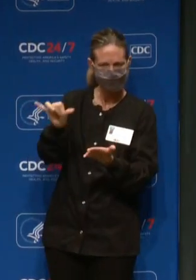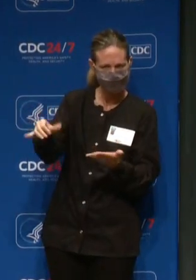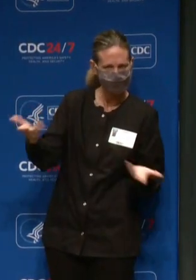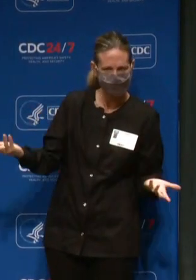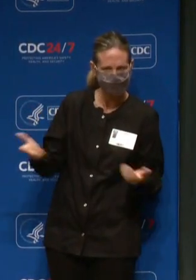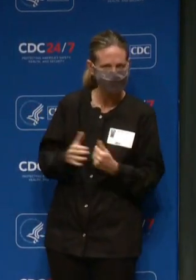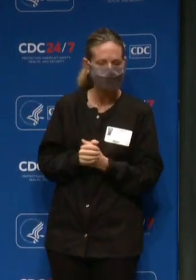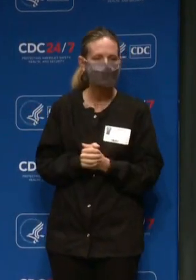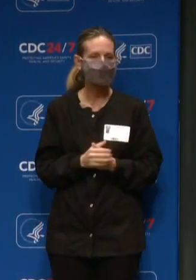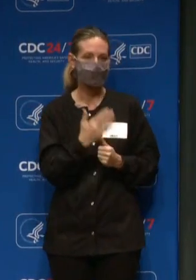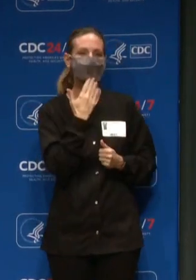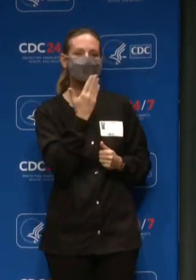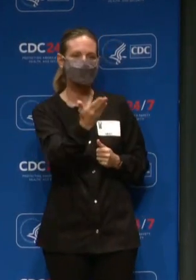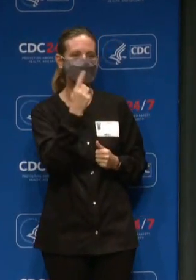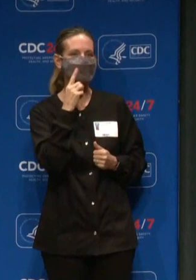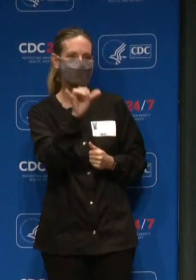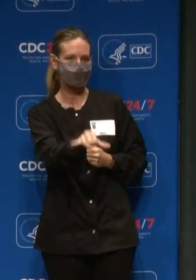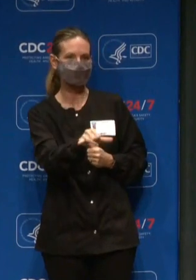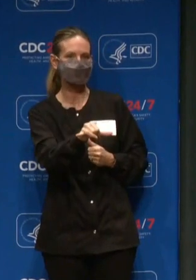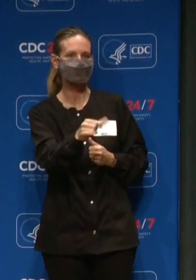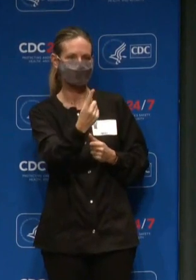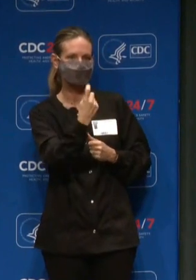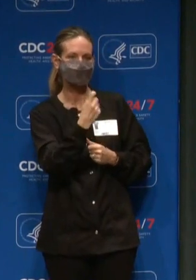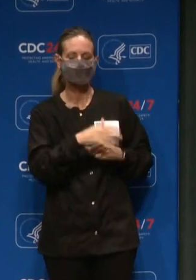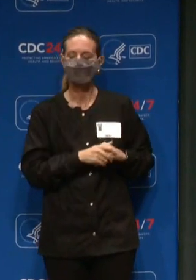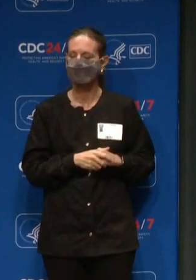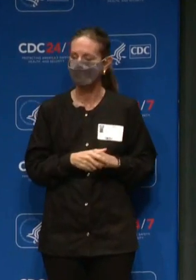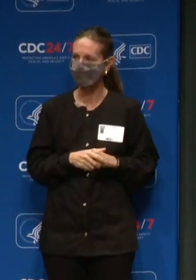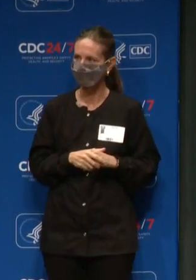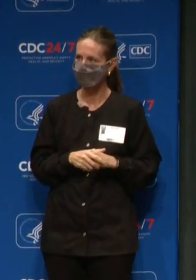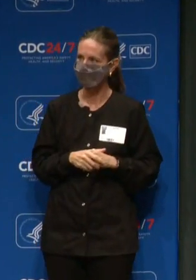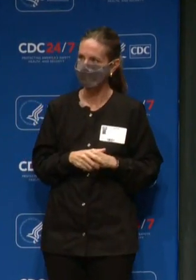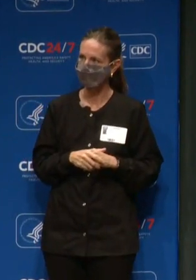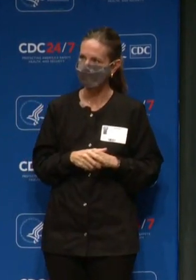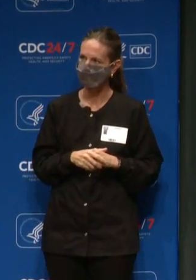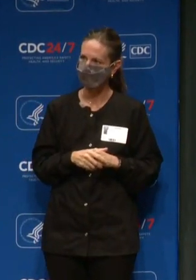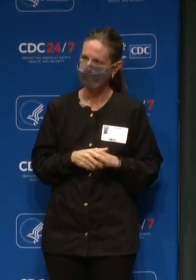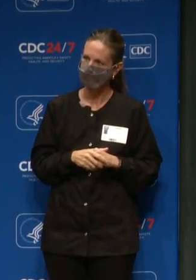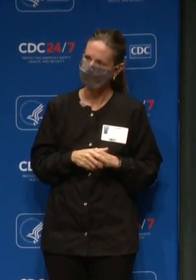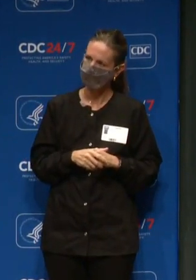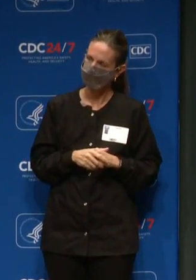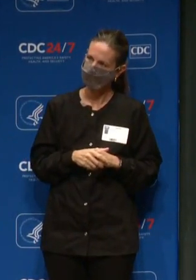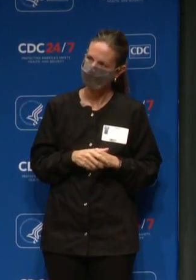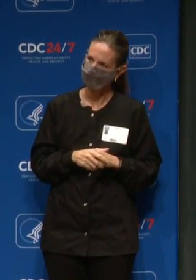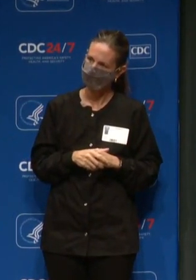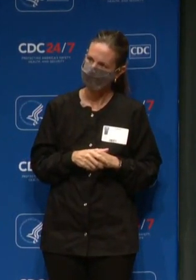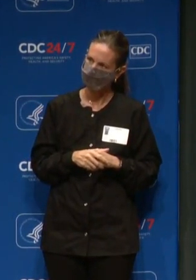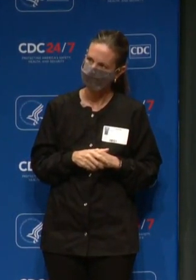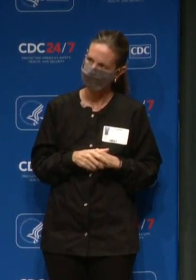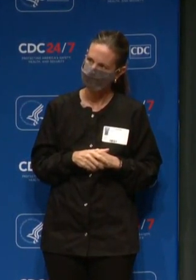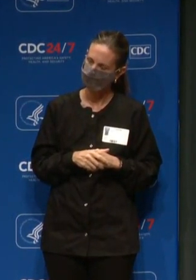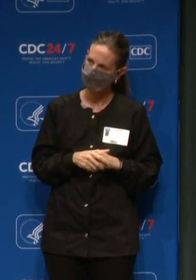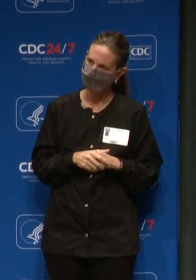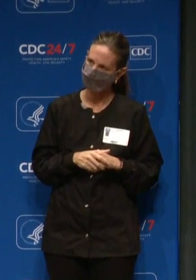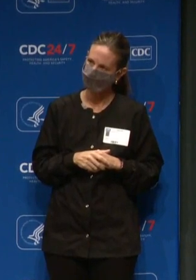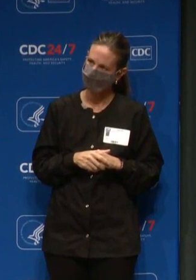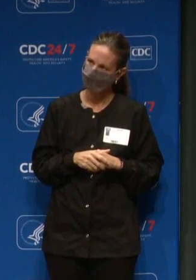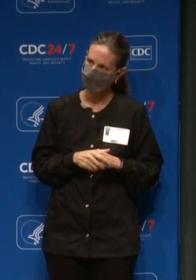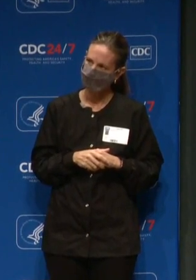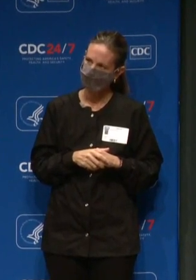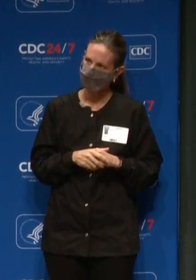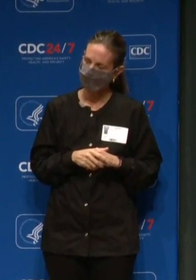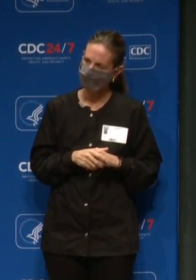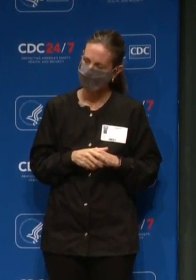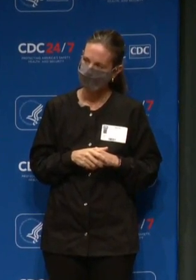Sure. Thank you very much for the question. I think just to take the big picture, as we said